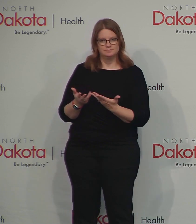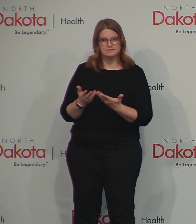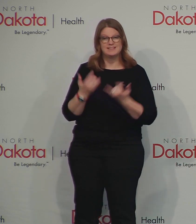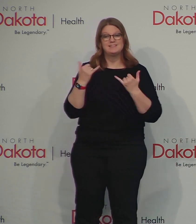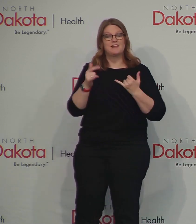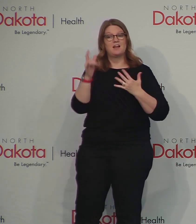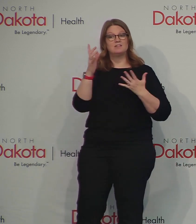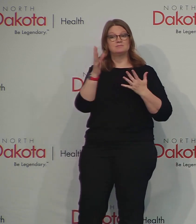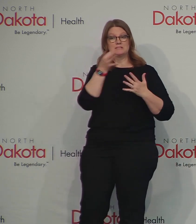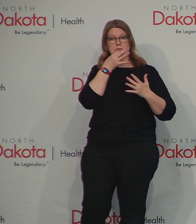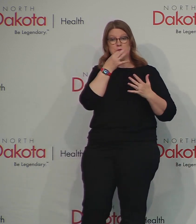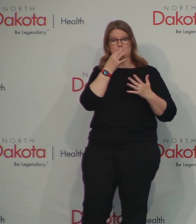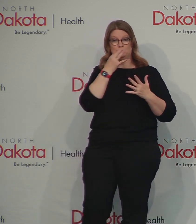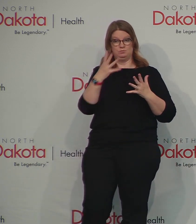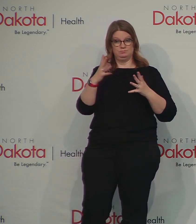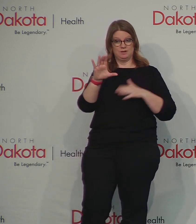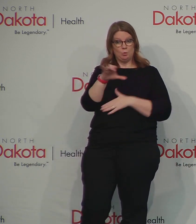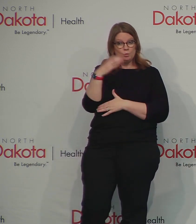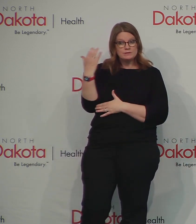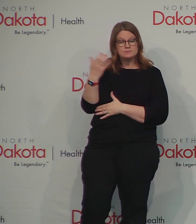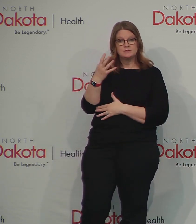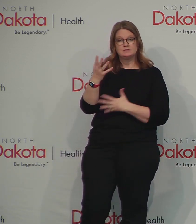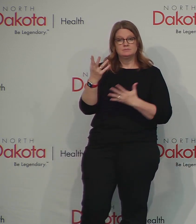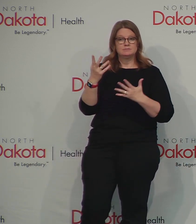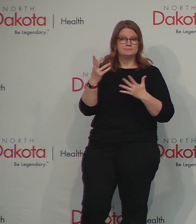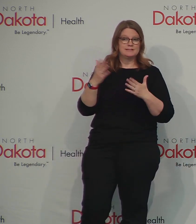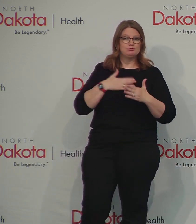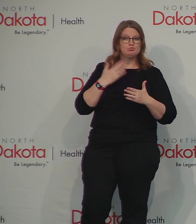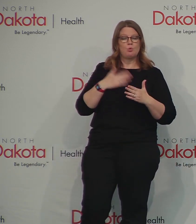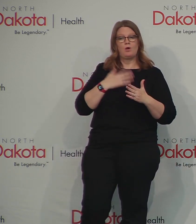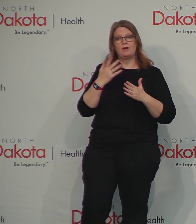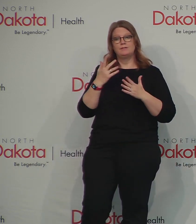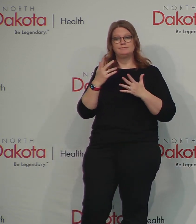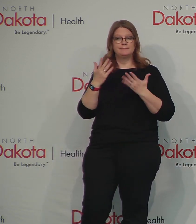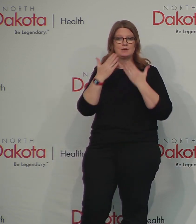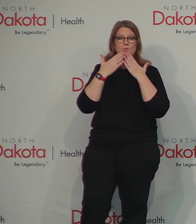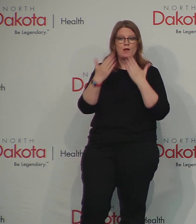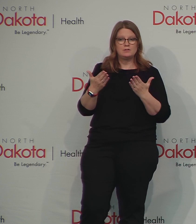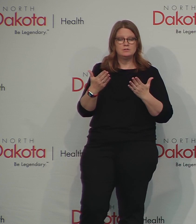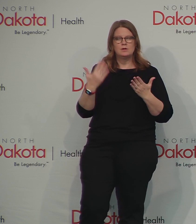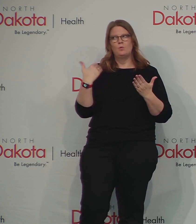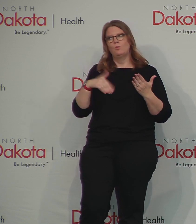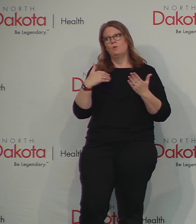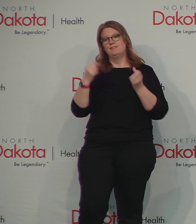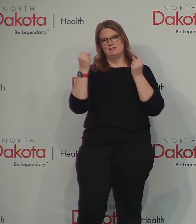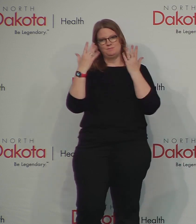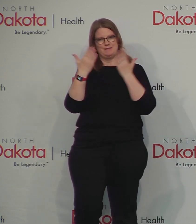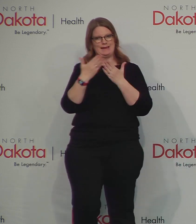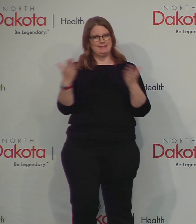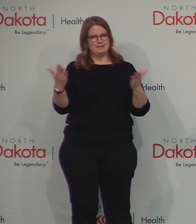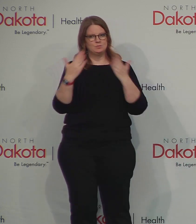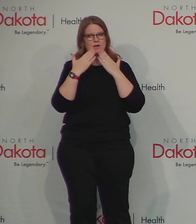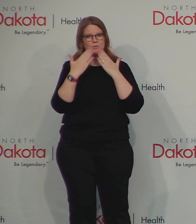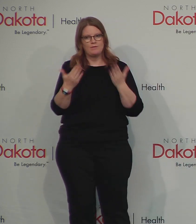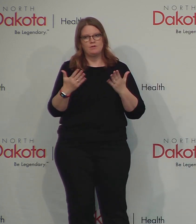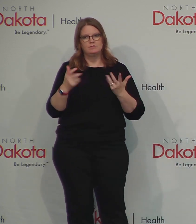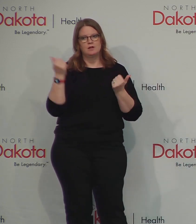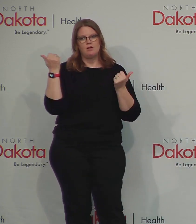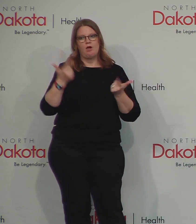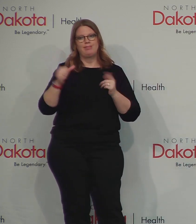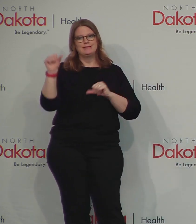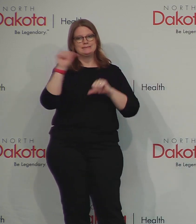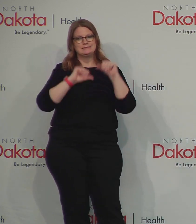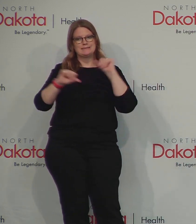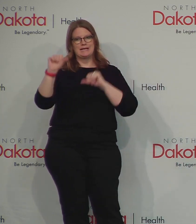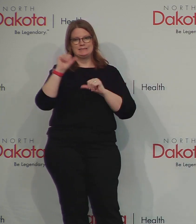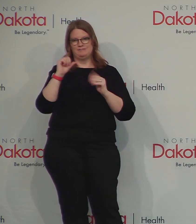into the holidays, which is a season of joy and a season of gratitude, I think there's so many things we can be grateful for. All of the scientific minds